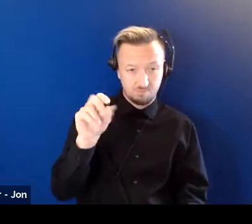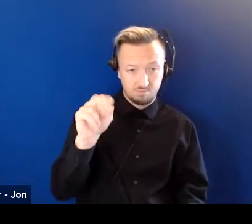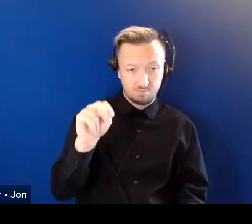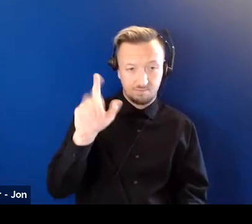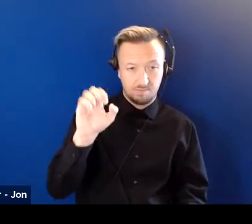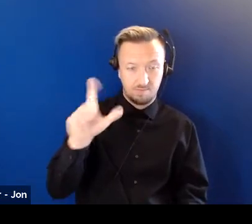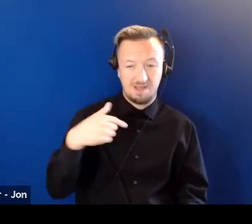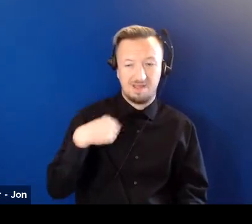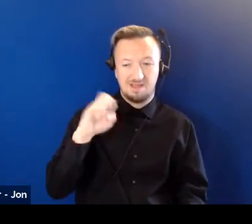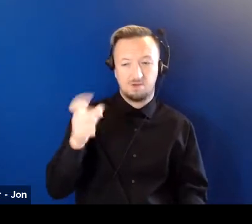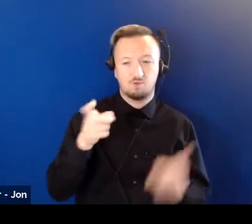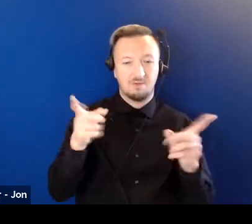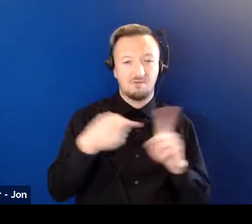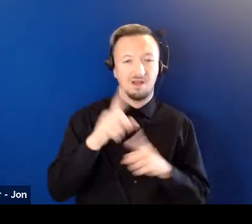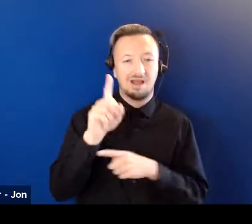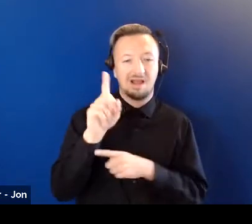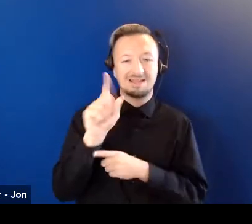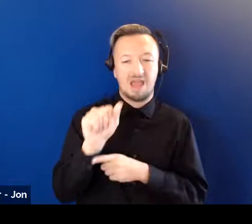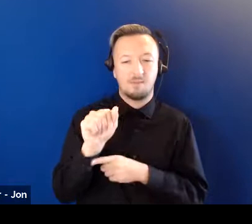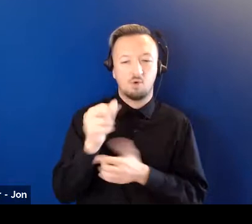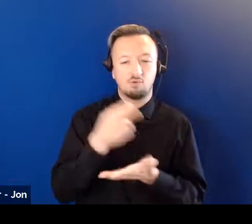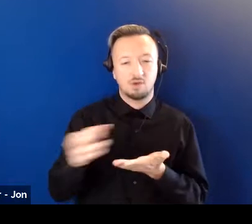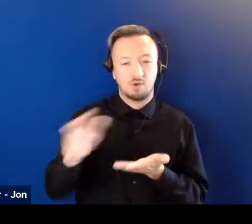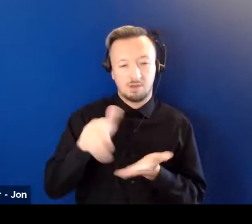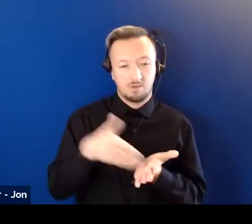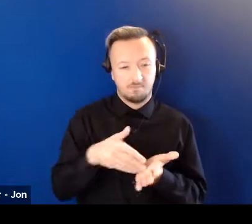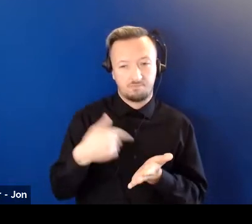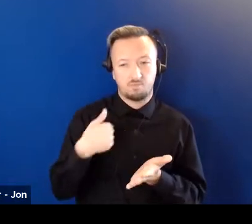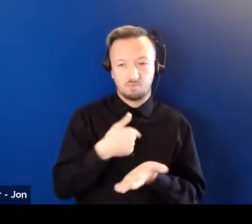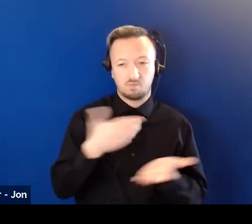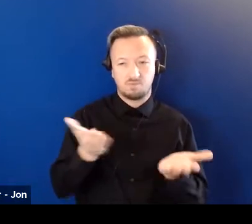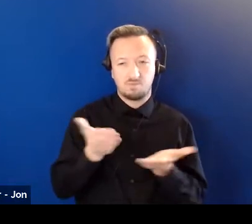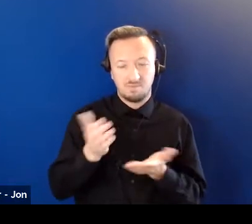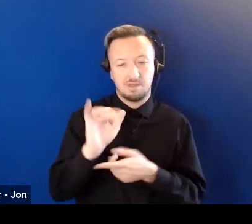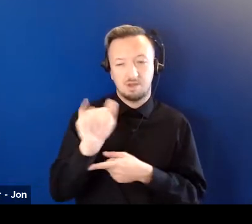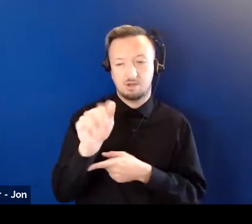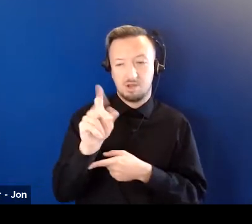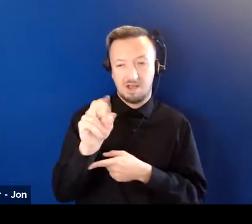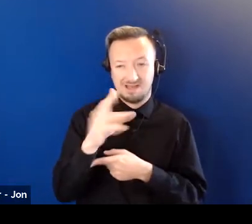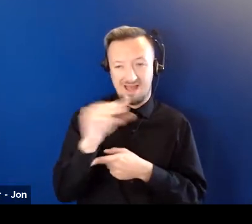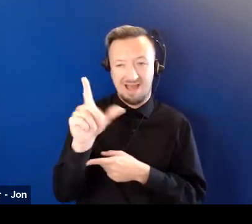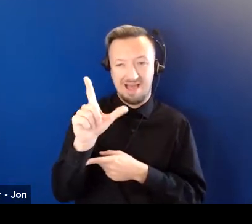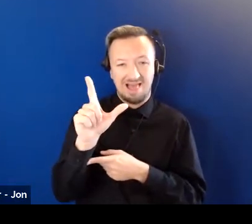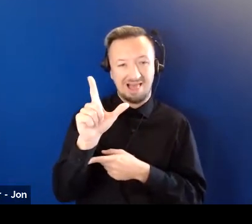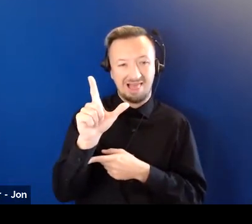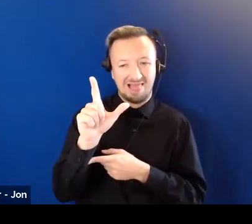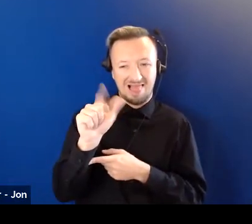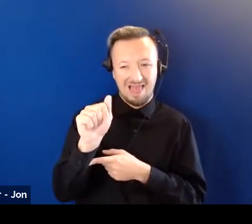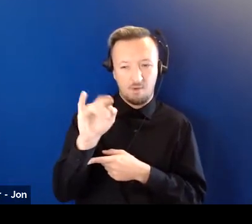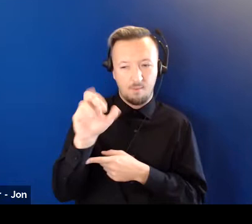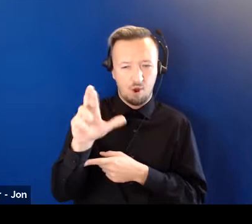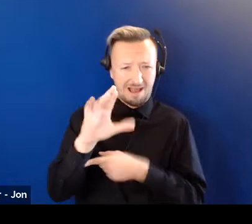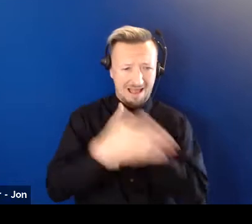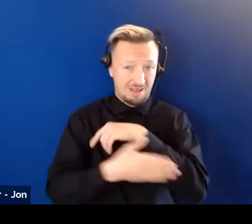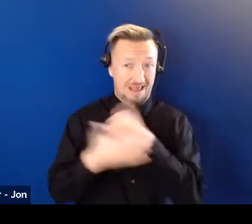Executive Director of Disabled Resource Services. And we serve Jackson and Larimer counties, both of which are under fire right now, it seems to